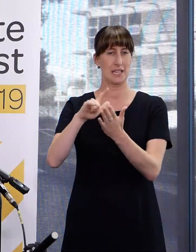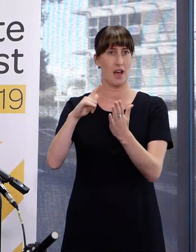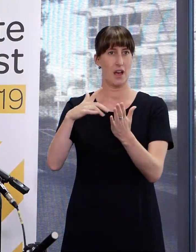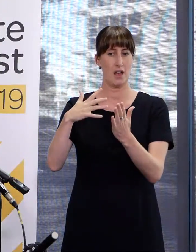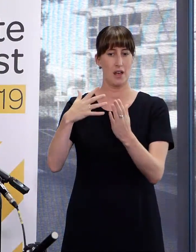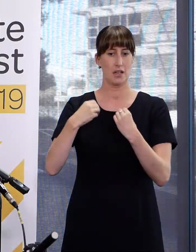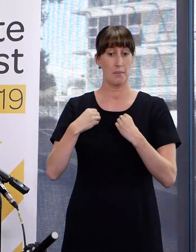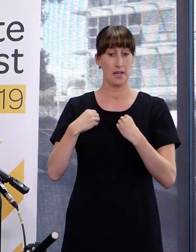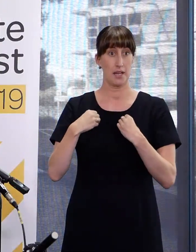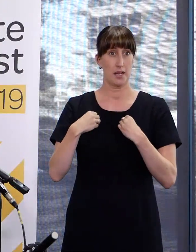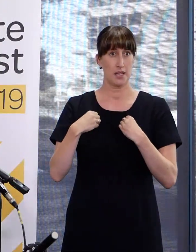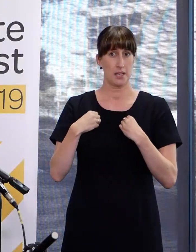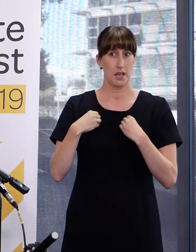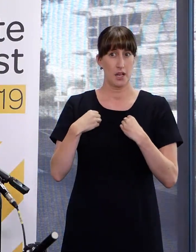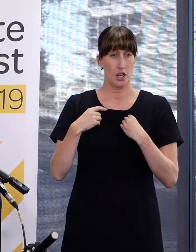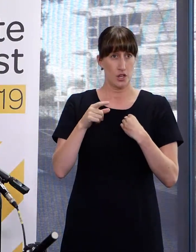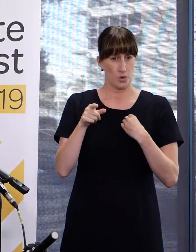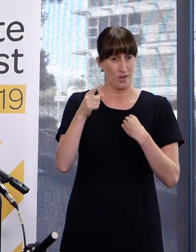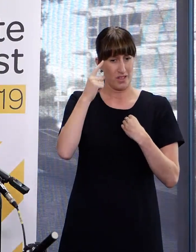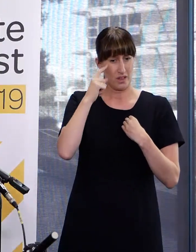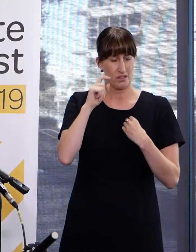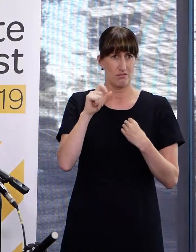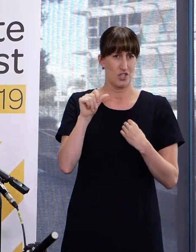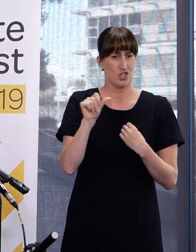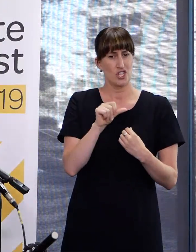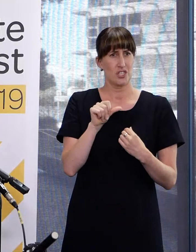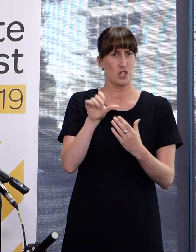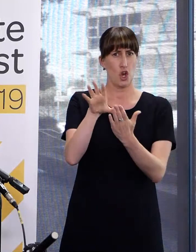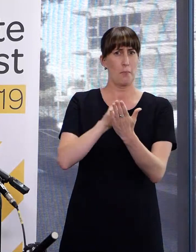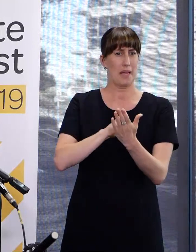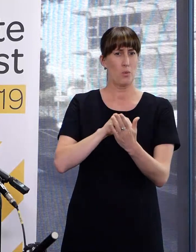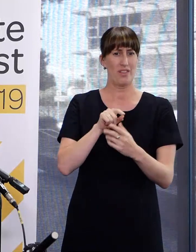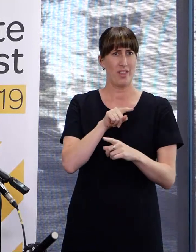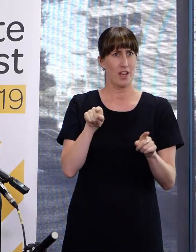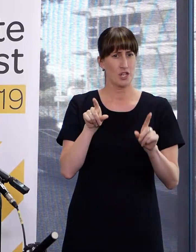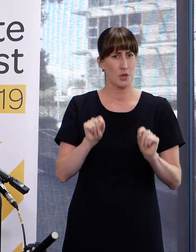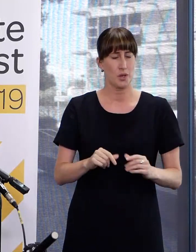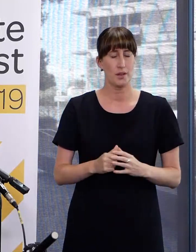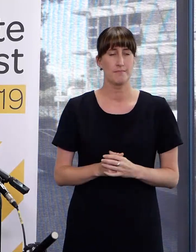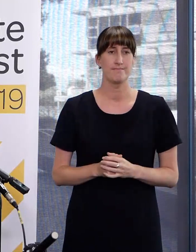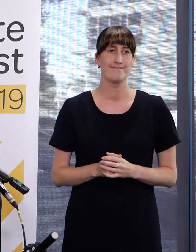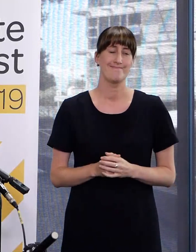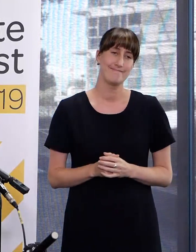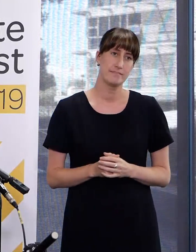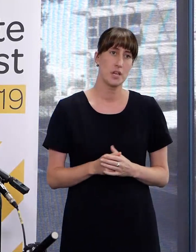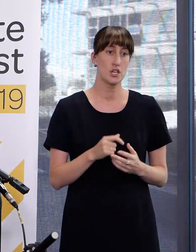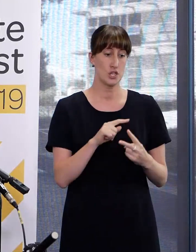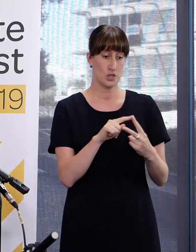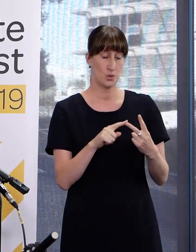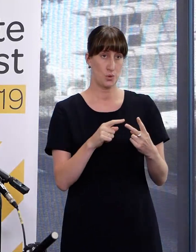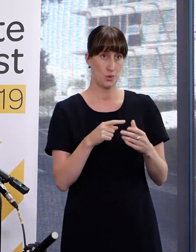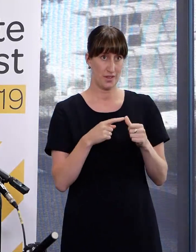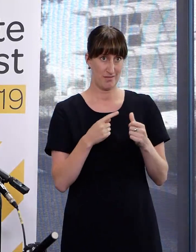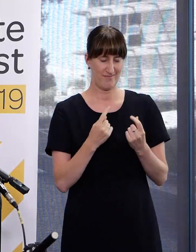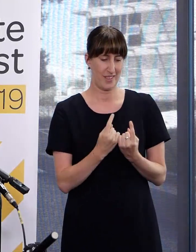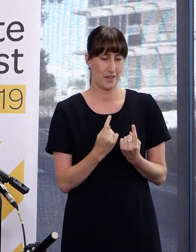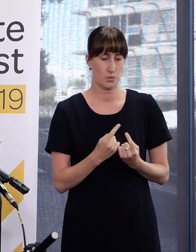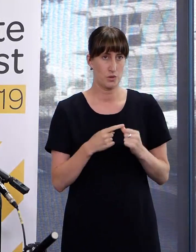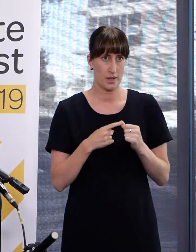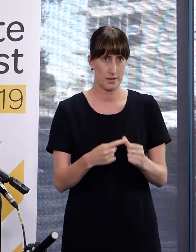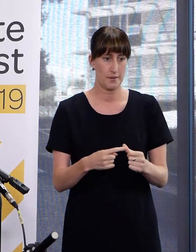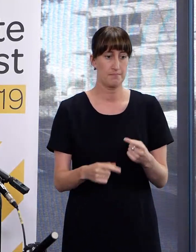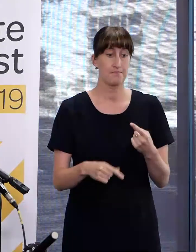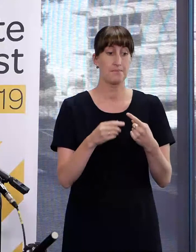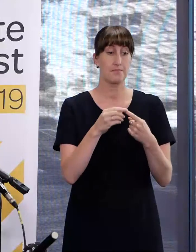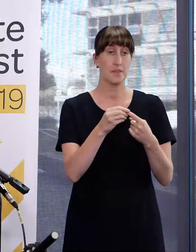time doing? Two parts to that, I think. Some countries have had to look at